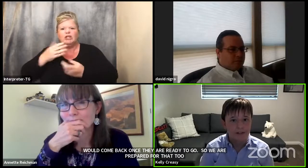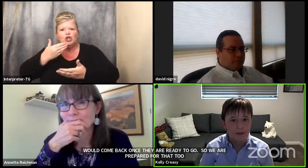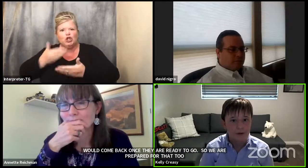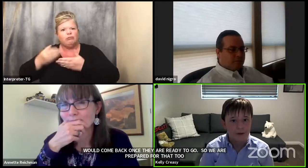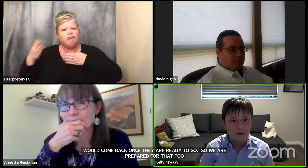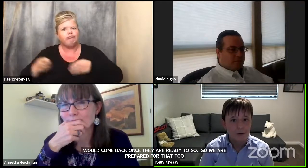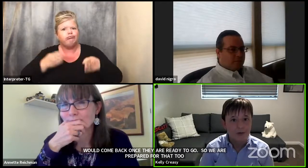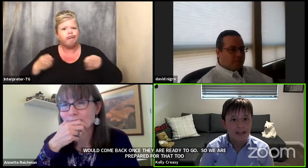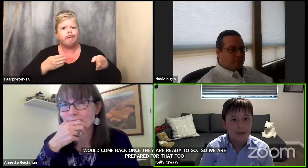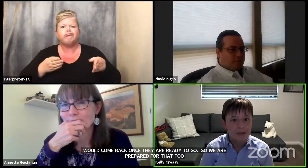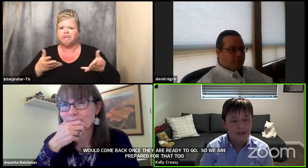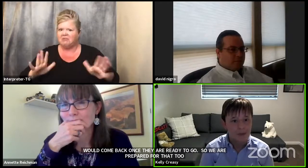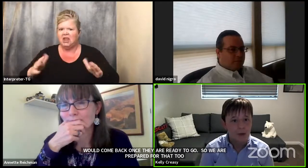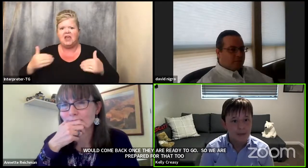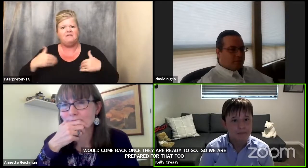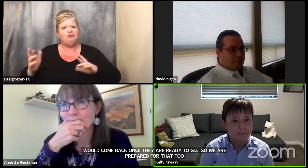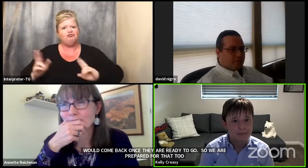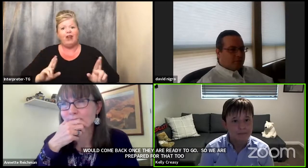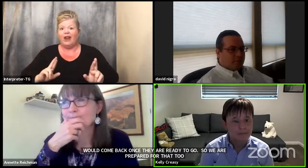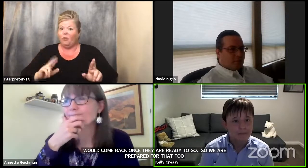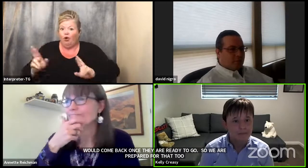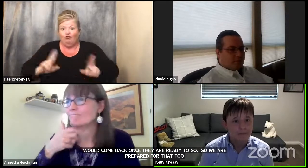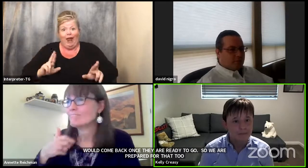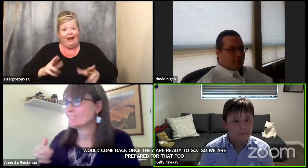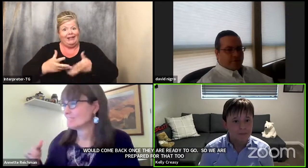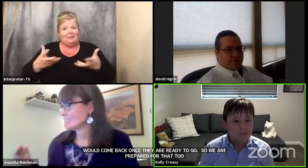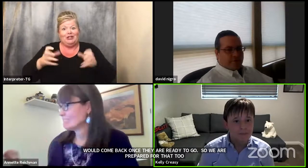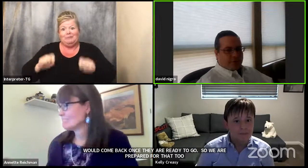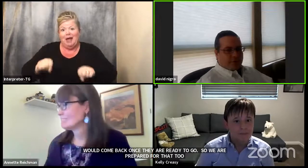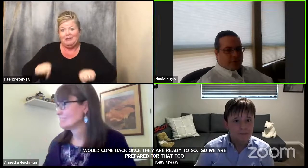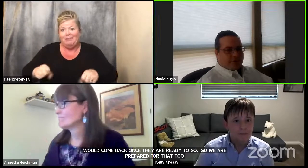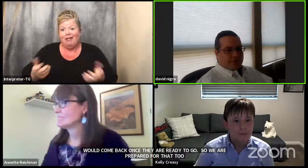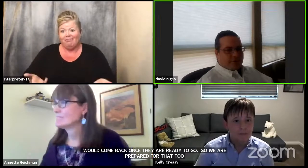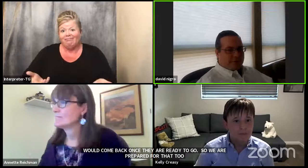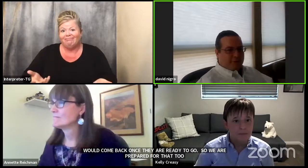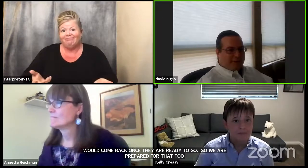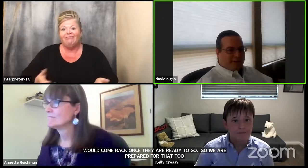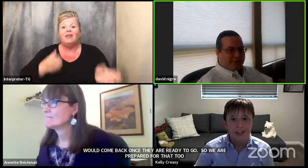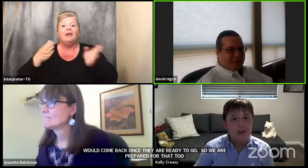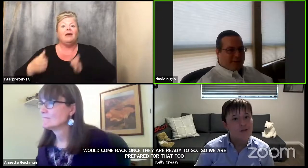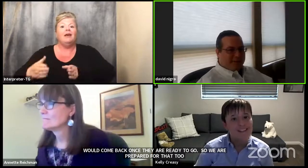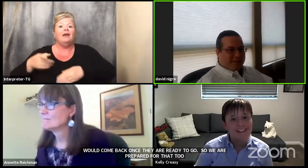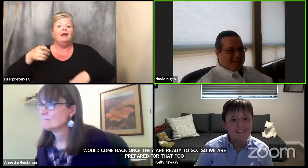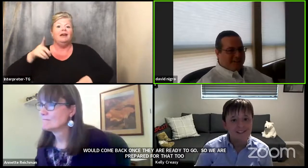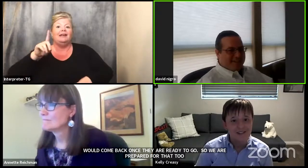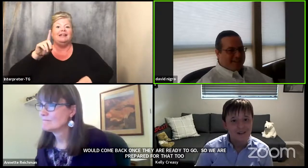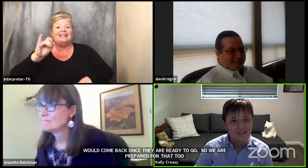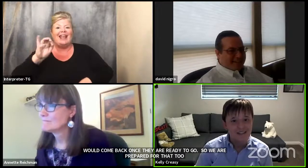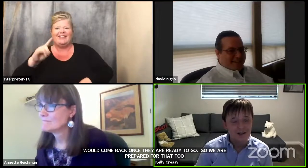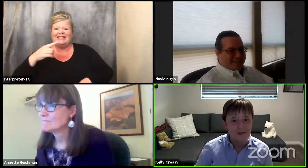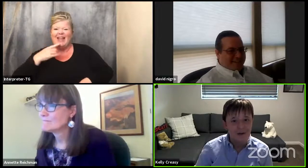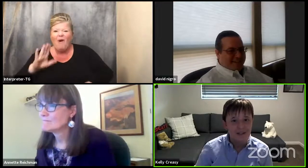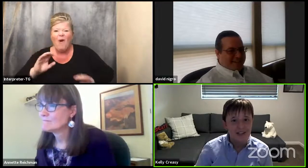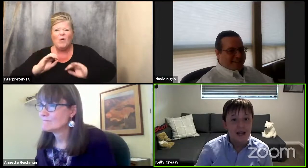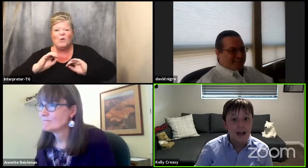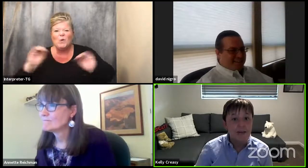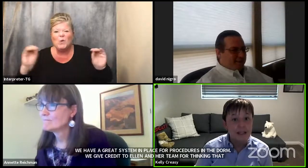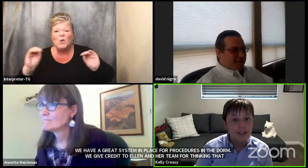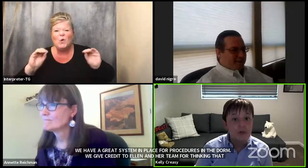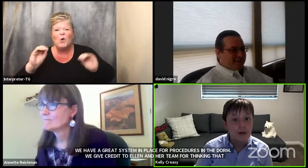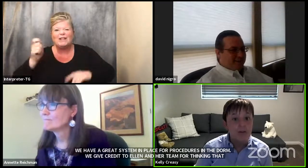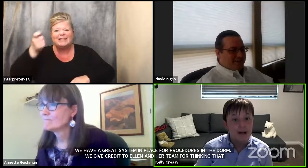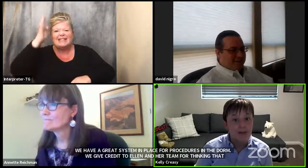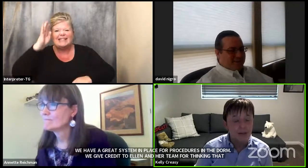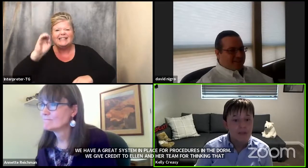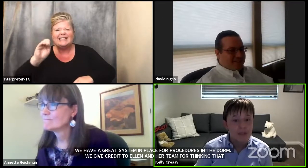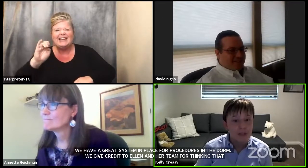for what we can be at this point. Okay, so no Sentinel zone this year? No Sentinel zone this year, unfortunately.